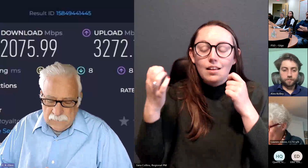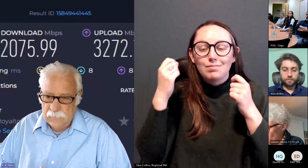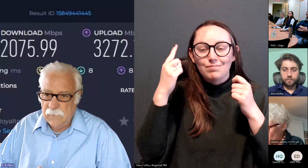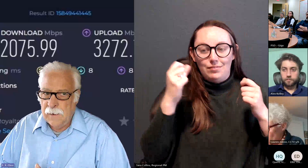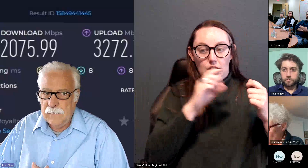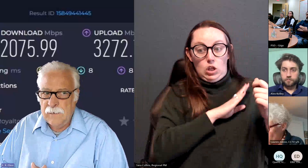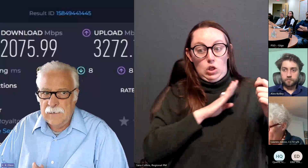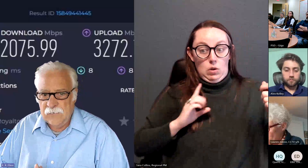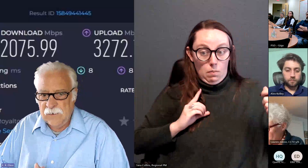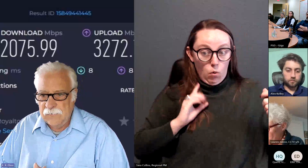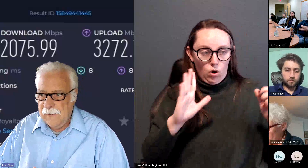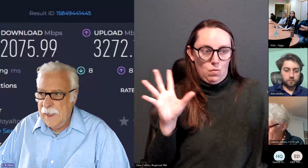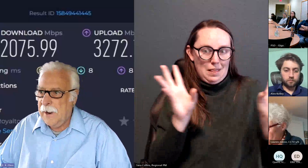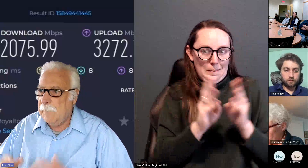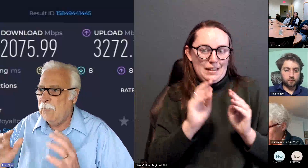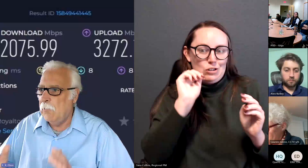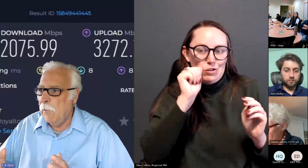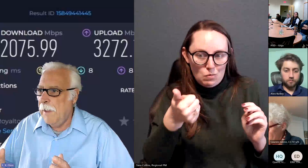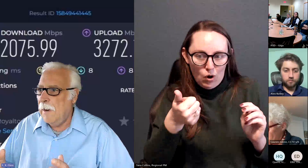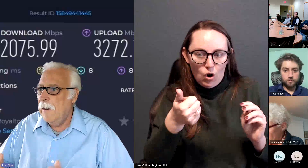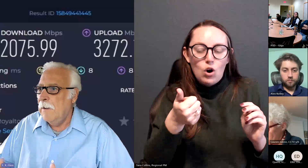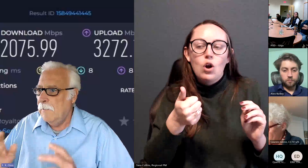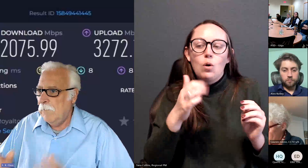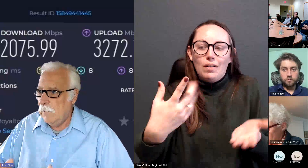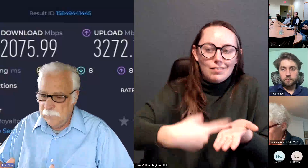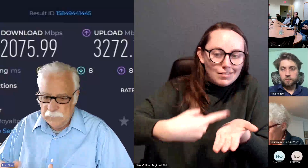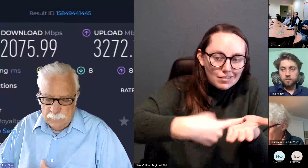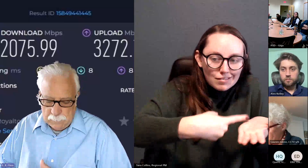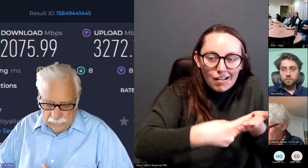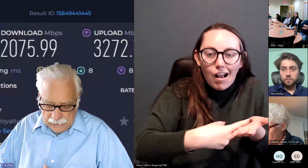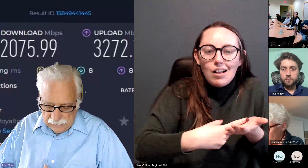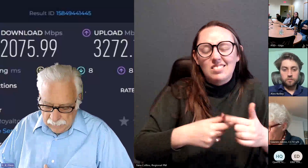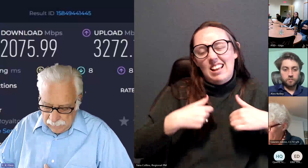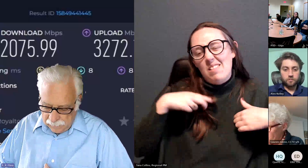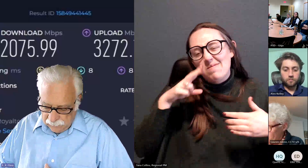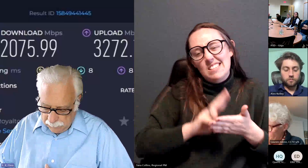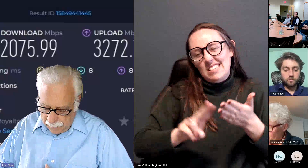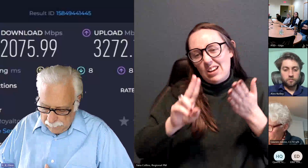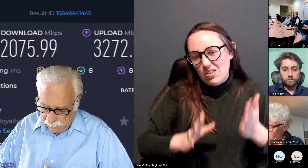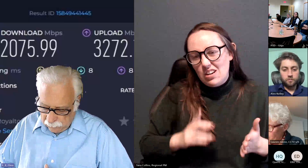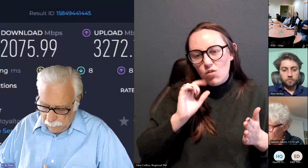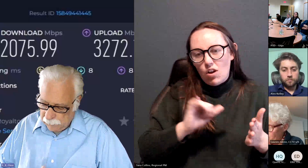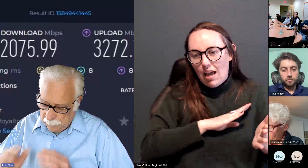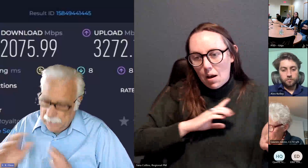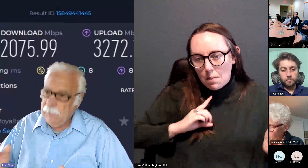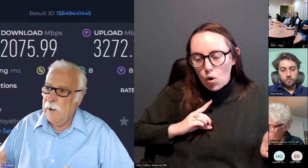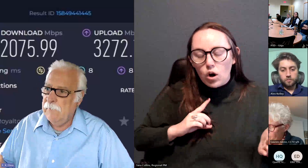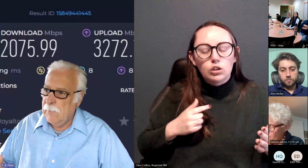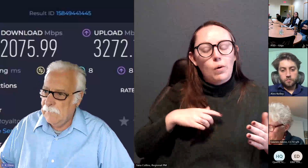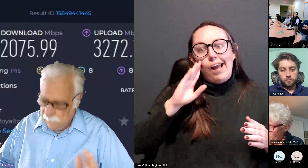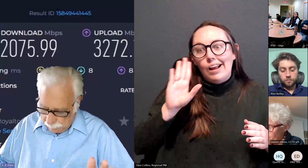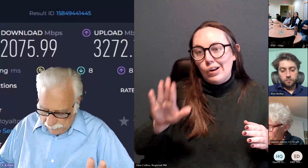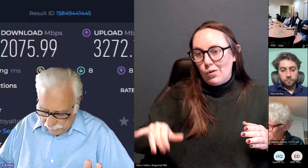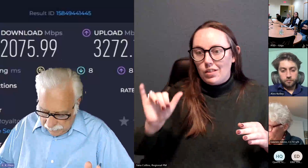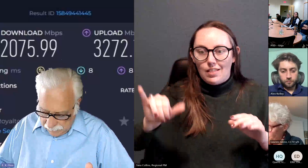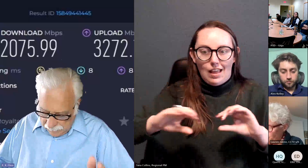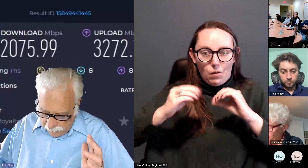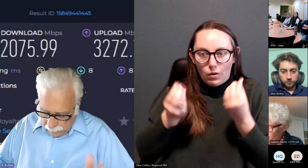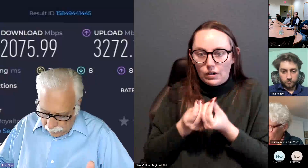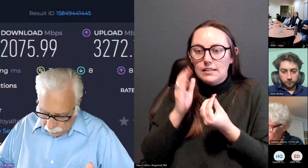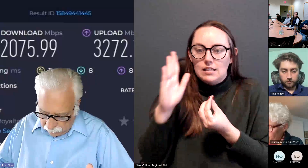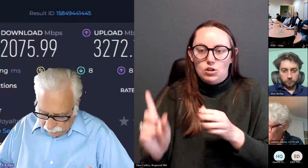tomorrow and discussing that. I'm sure that VCUDA is going to be bringing in some comments as well. So I'm not trying to